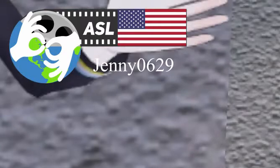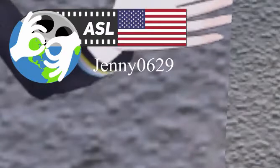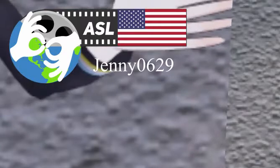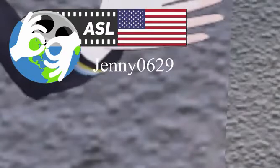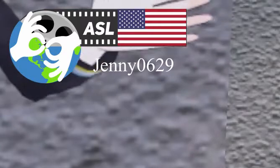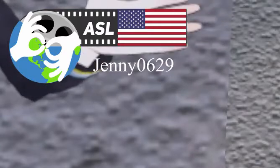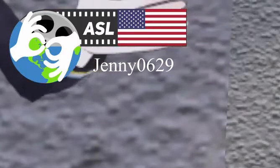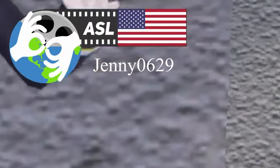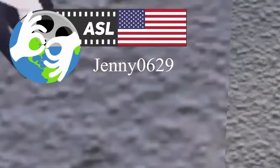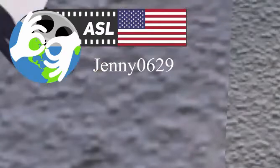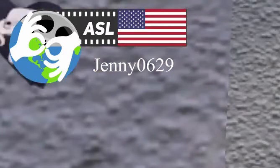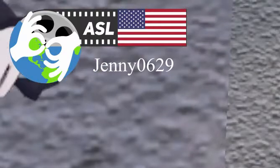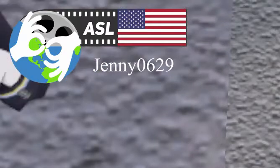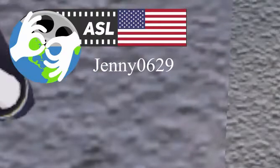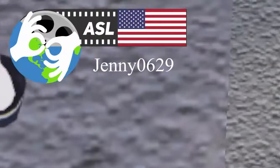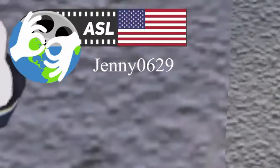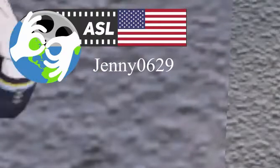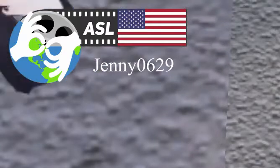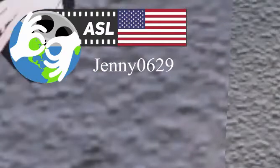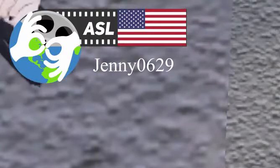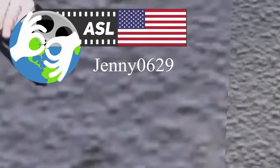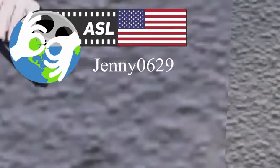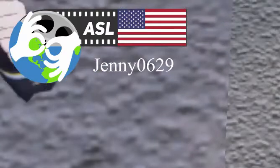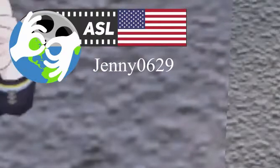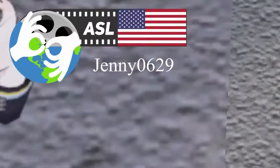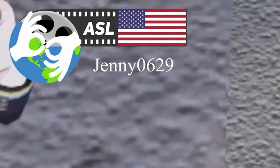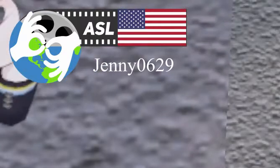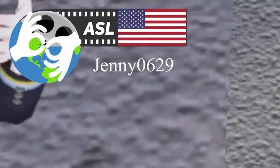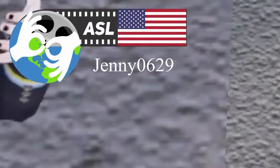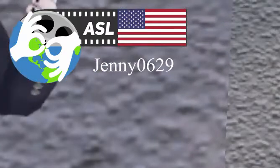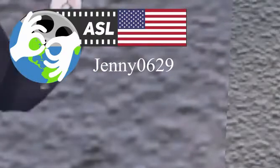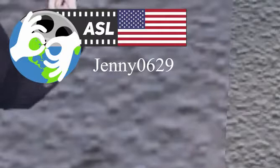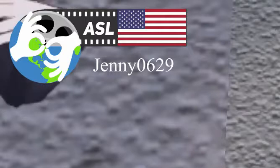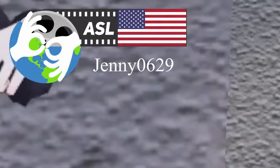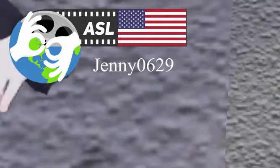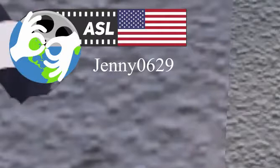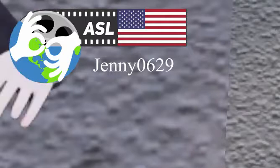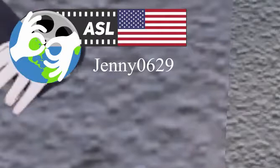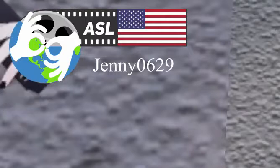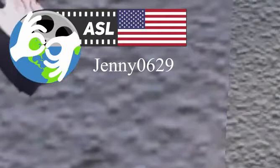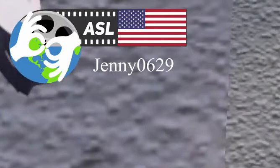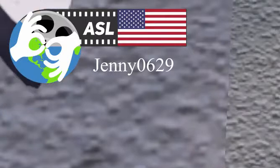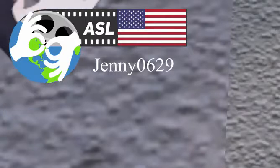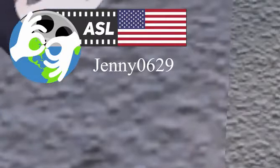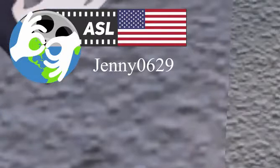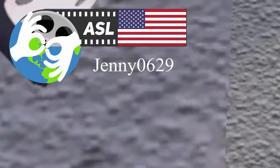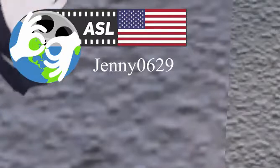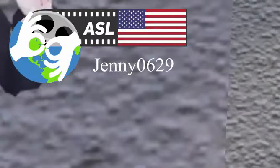you're just saying, I go store, buy eggs. So it's basically like the same